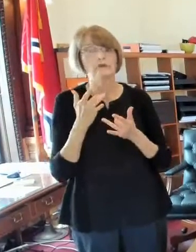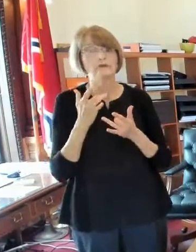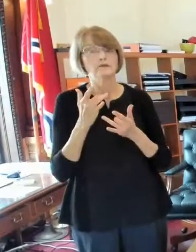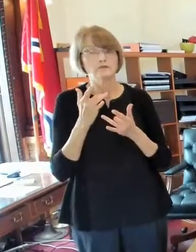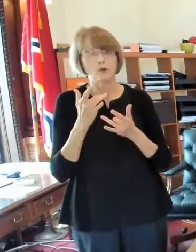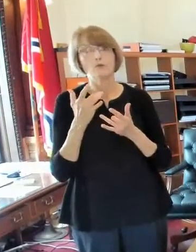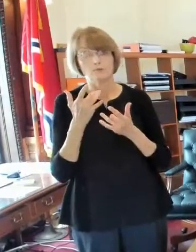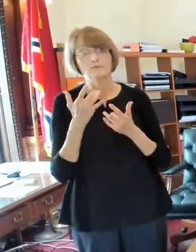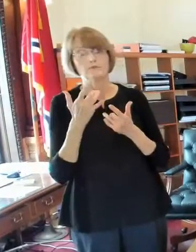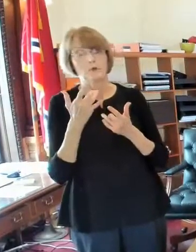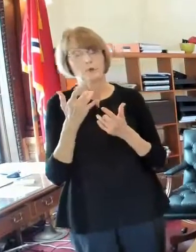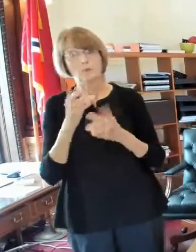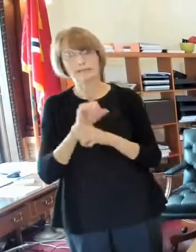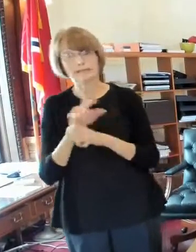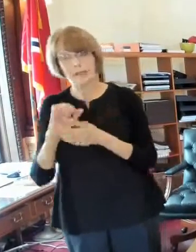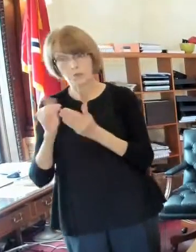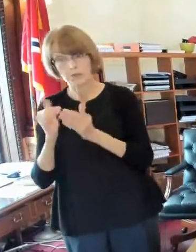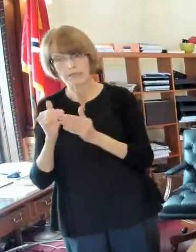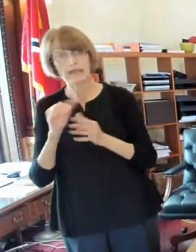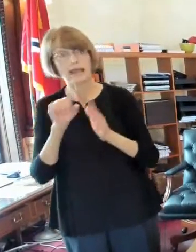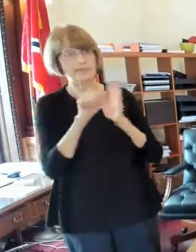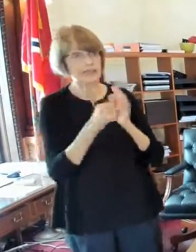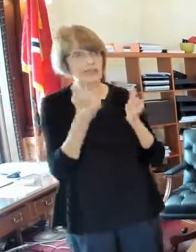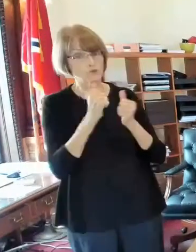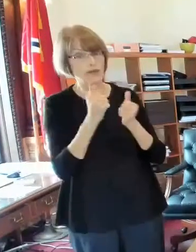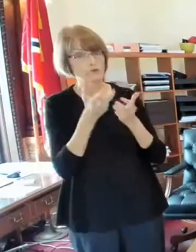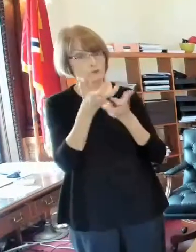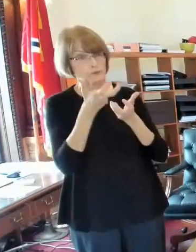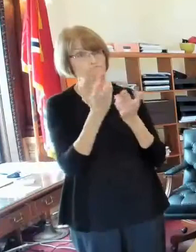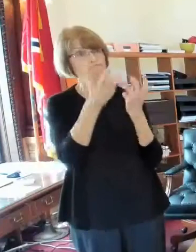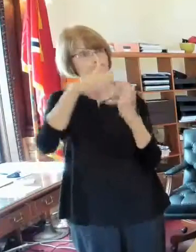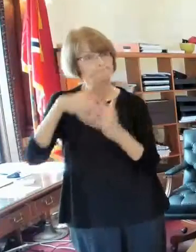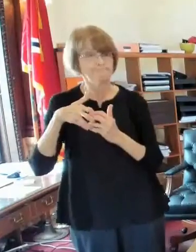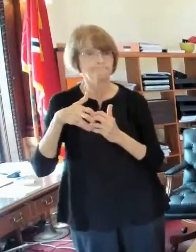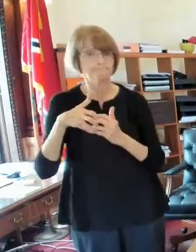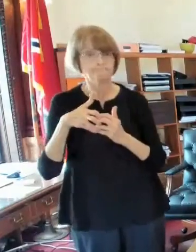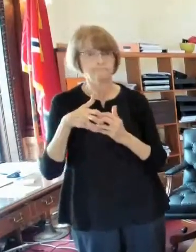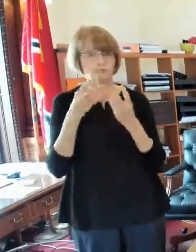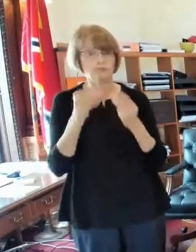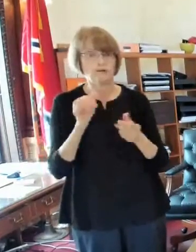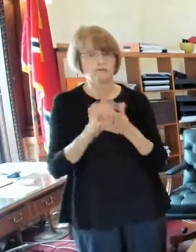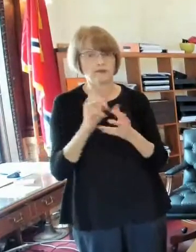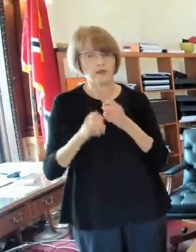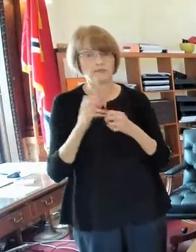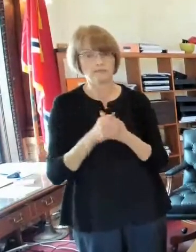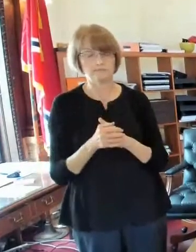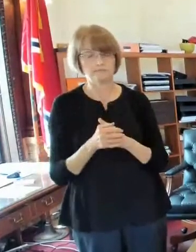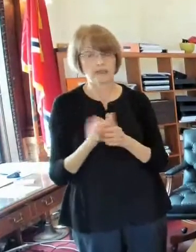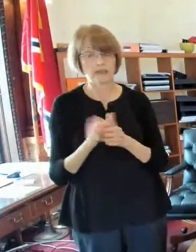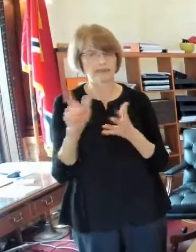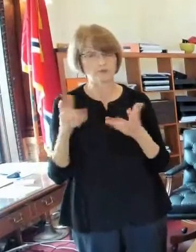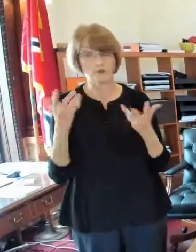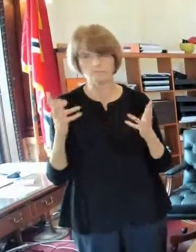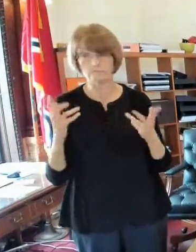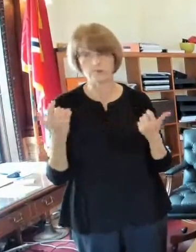state. And that's all that I have for today, but maybe there are some questions?